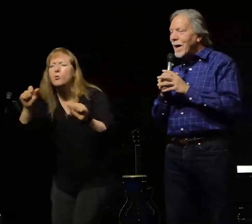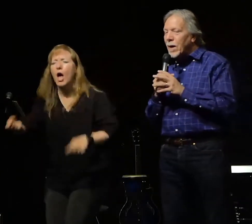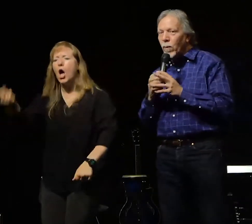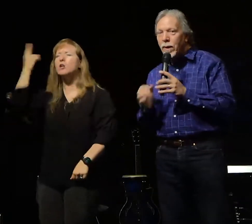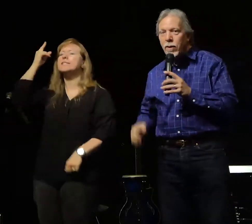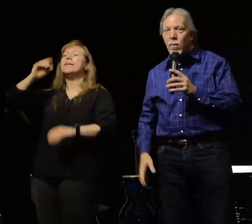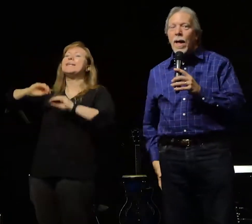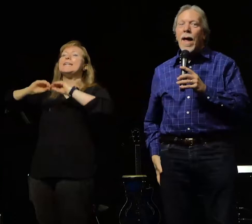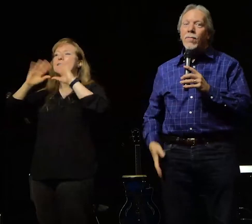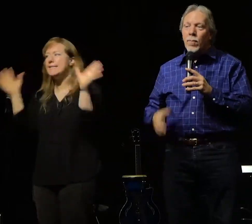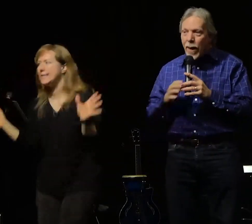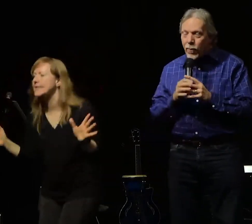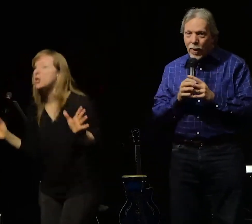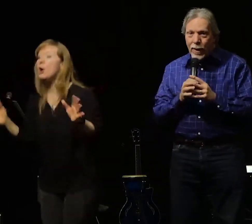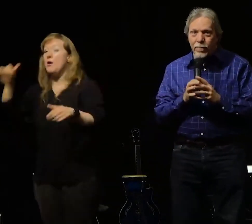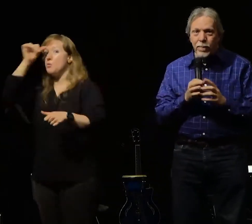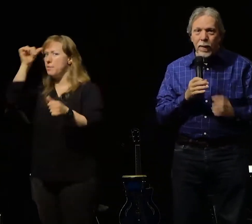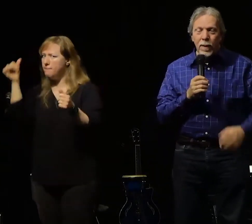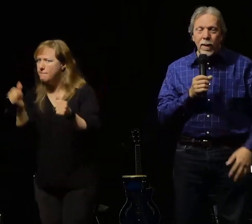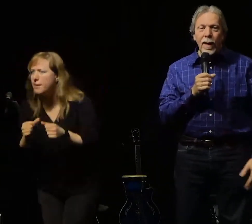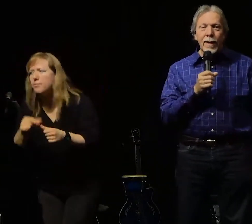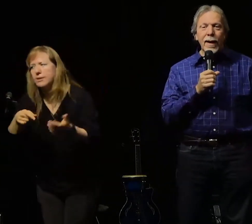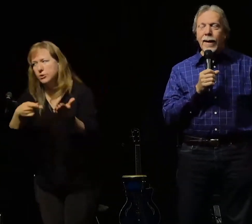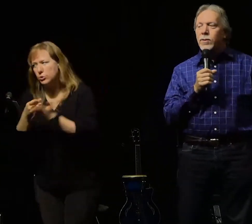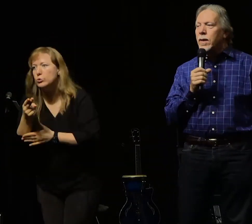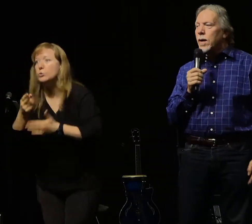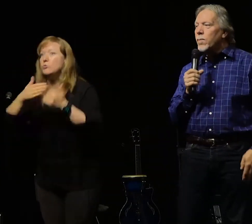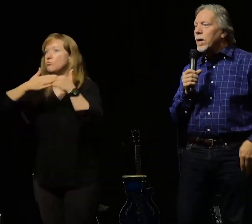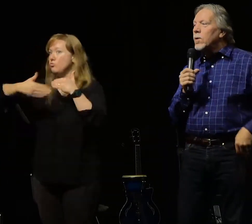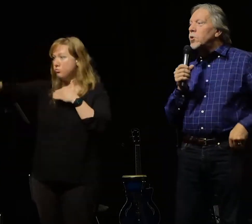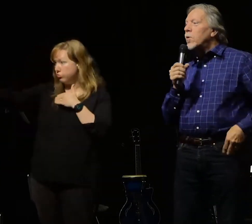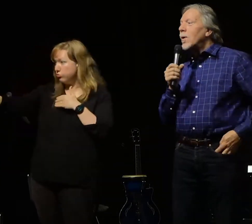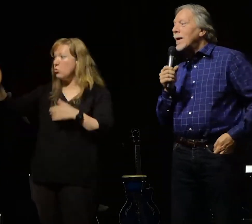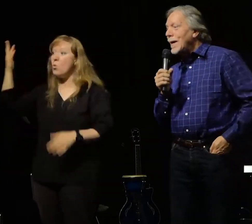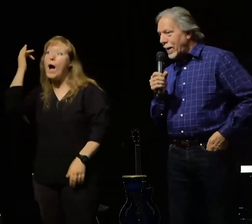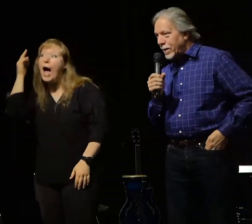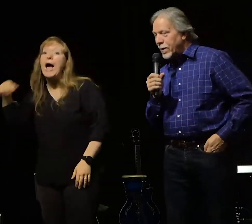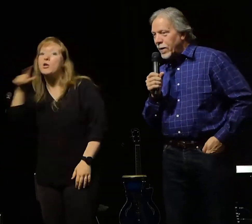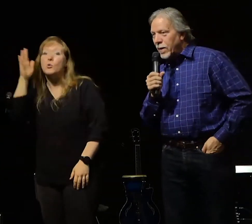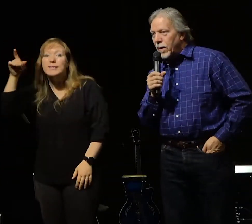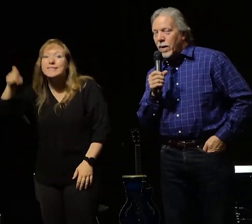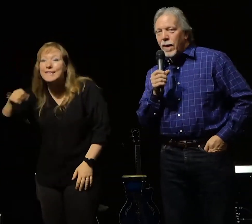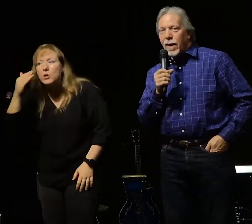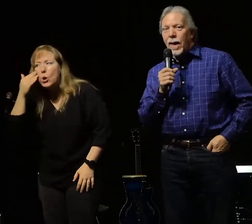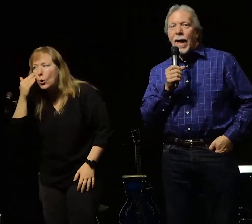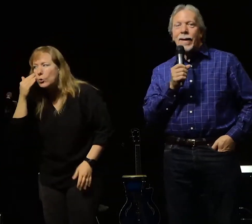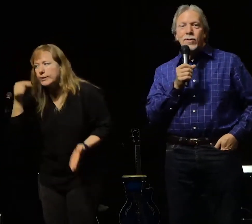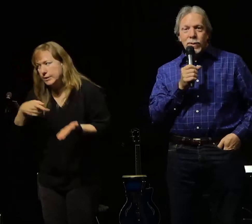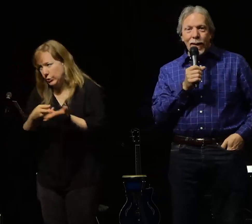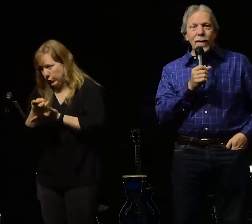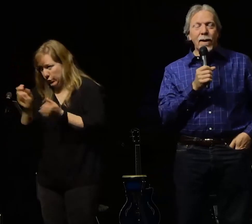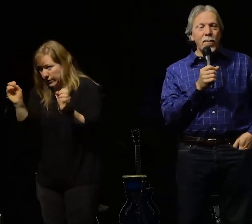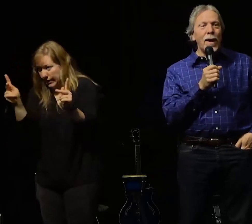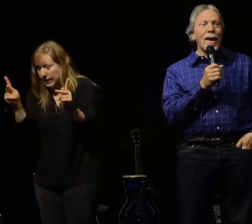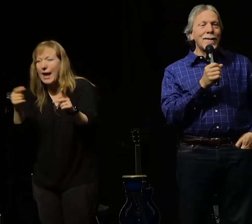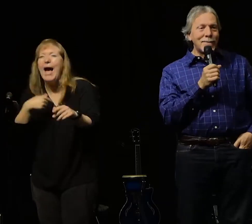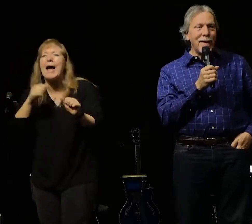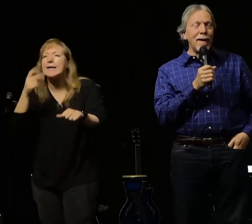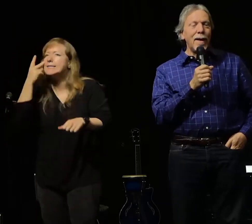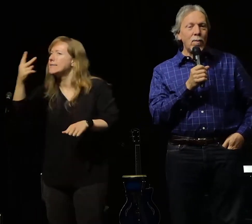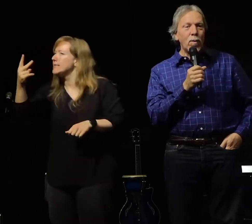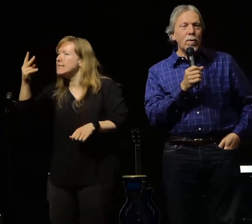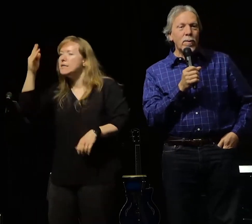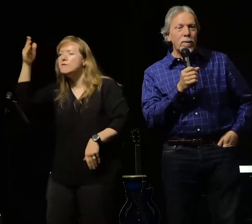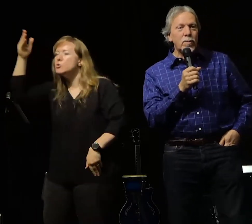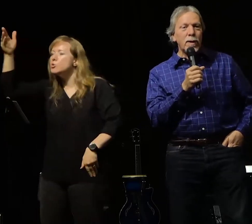and take it with you and remember it in days to come, because you're going to need it. I can see it coming. I can see